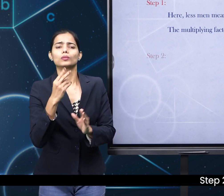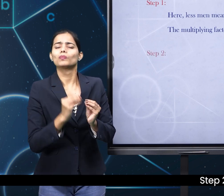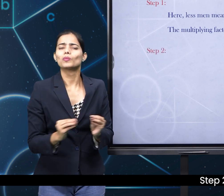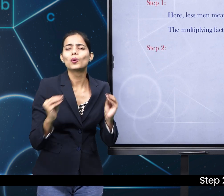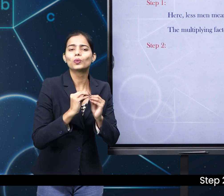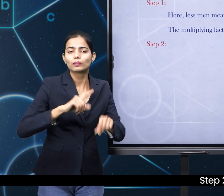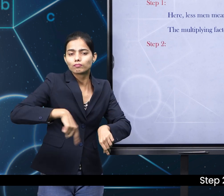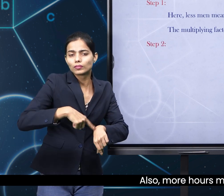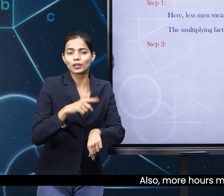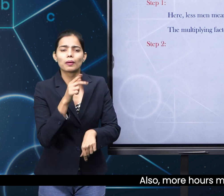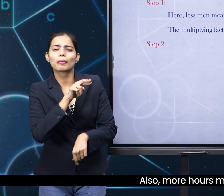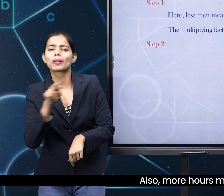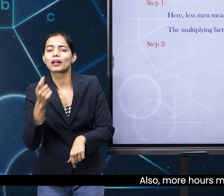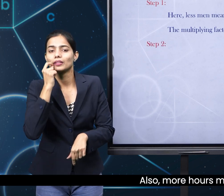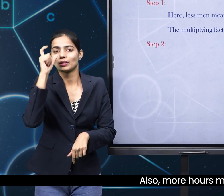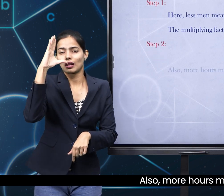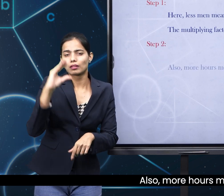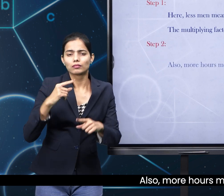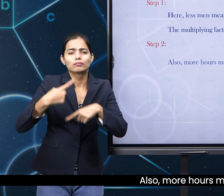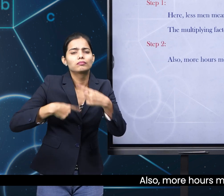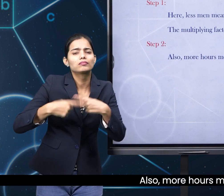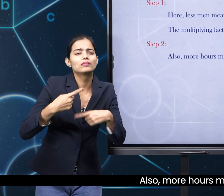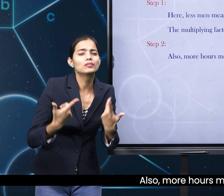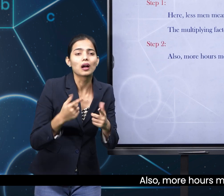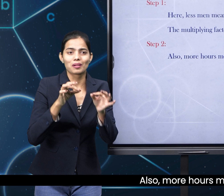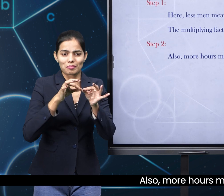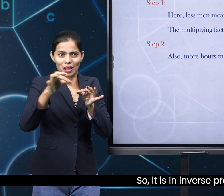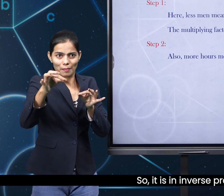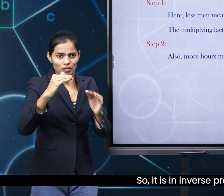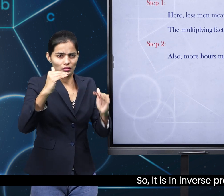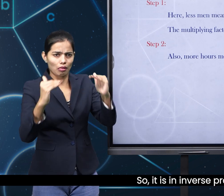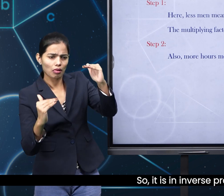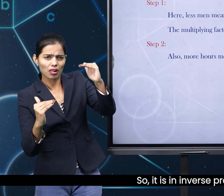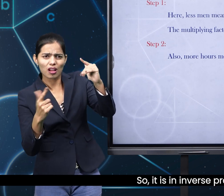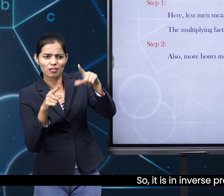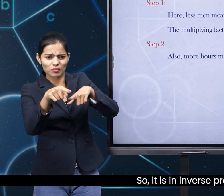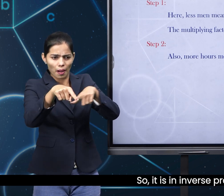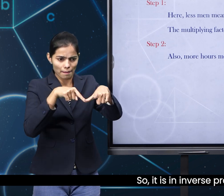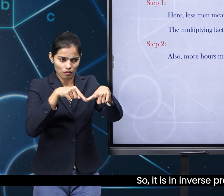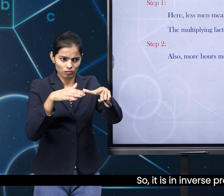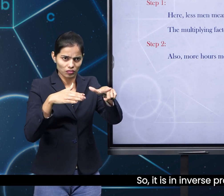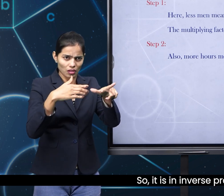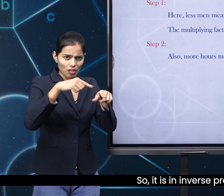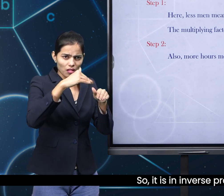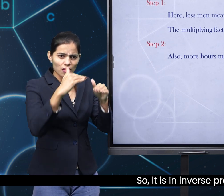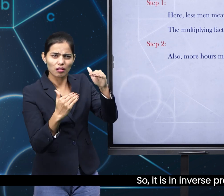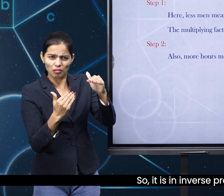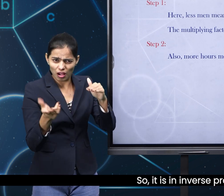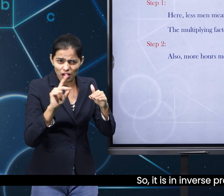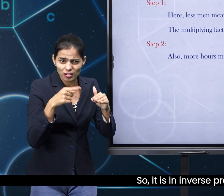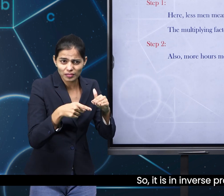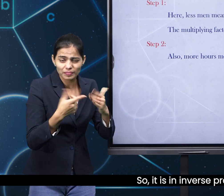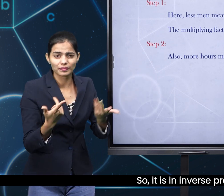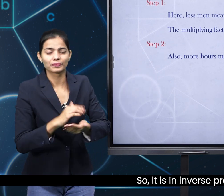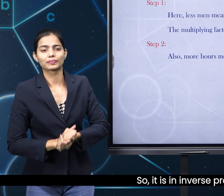Step 2. Also, more hours mean less days, so it is in inverse proportion again.